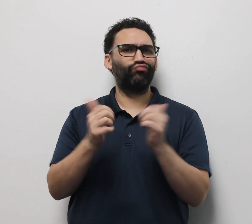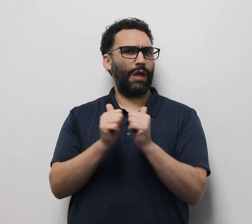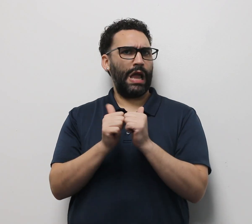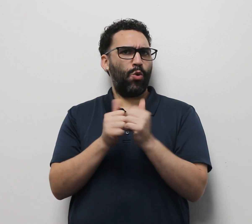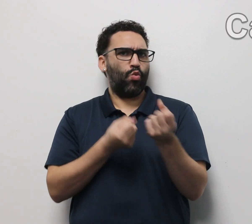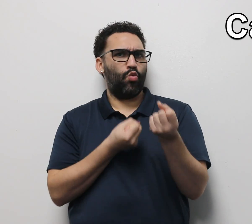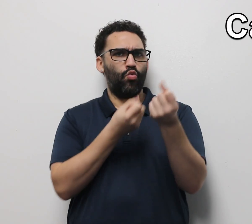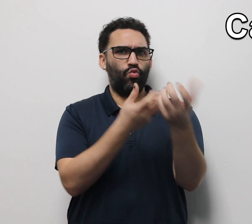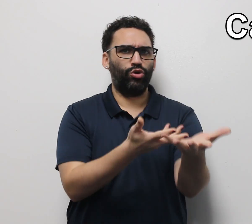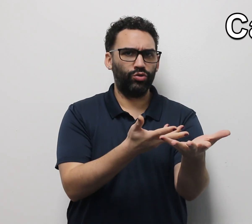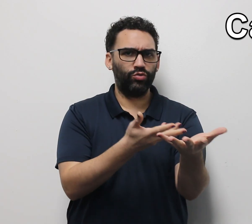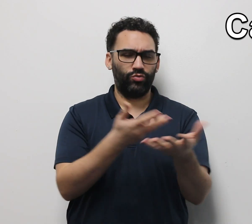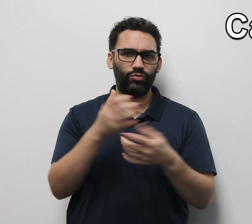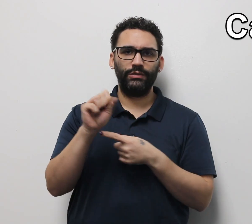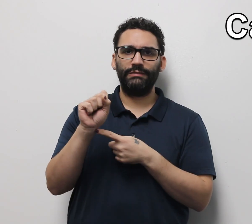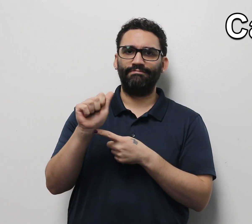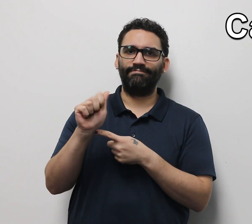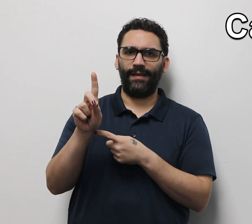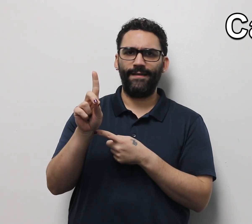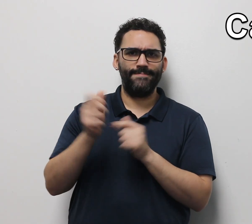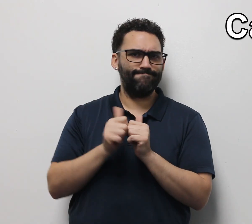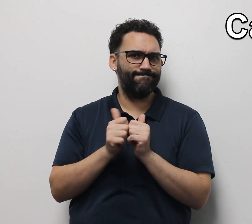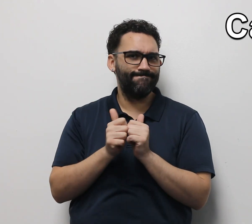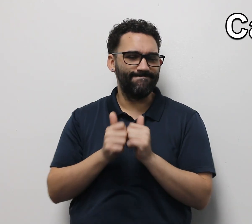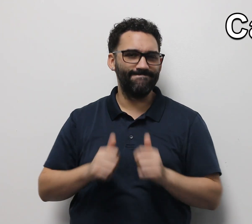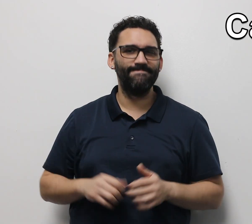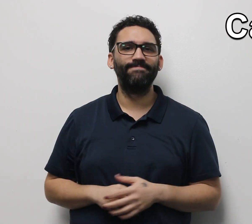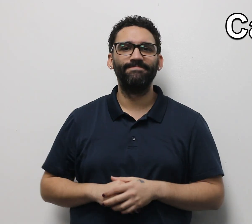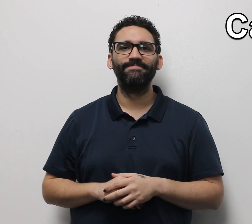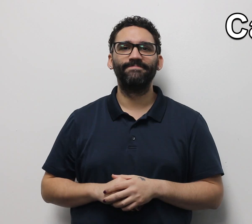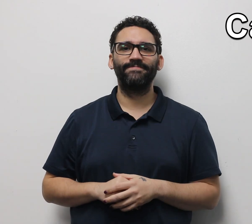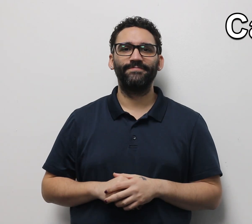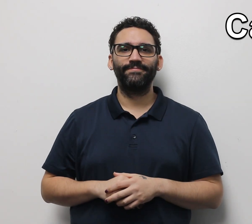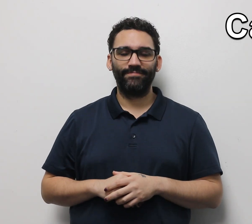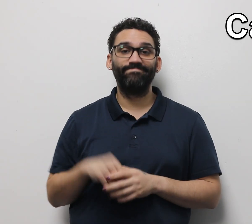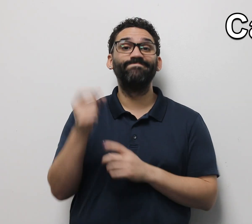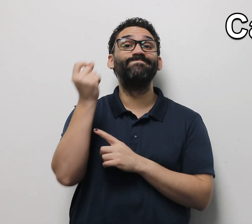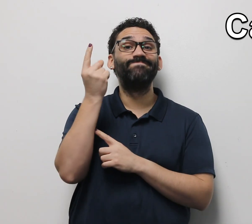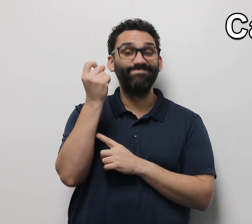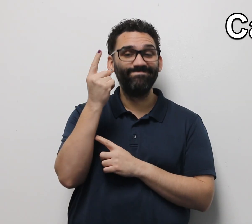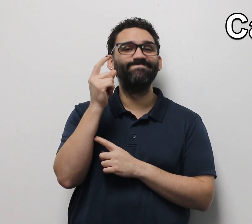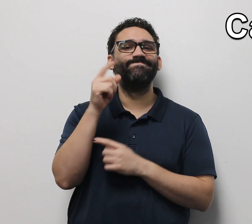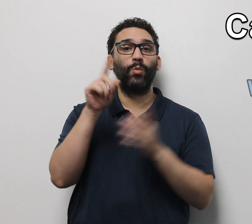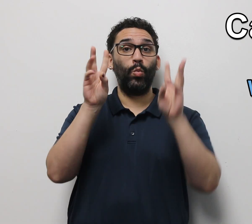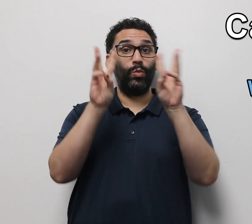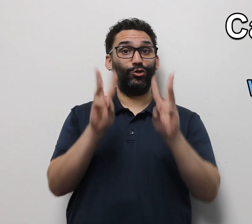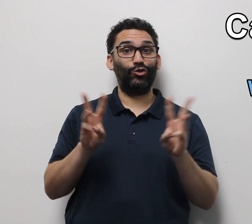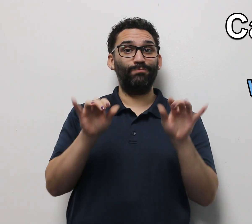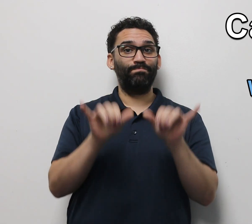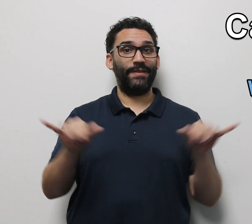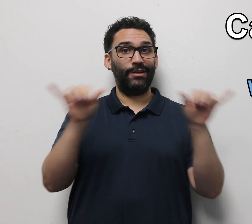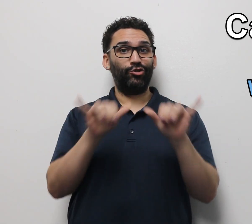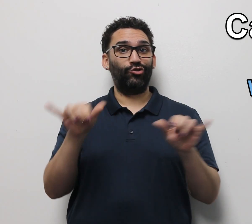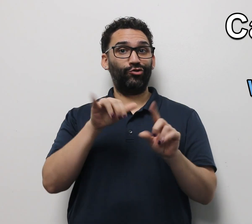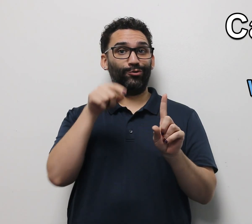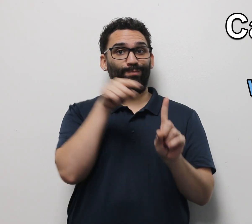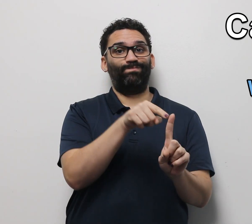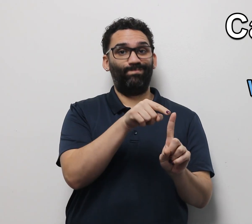Before going into the causes for SAD, we should keep in mind that most research comes from looking into